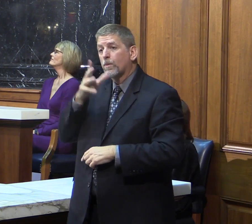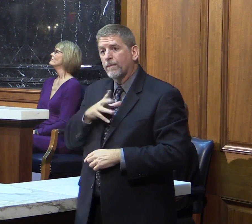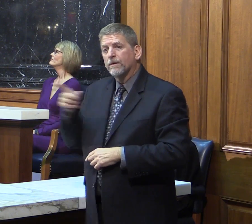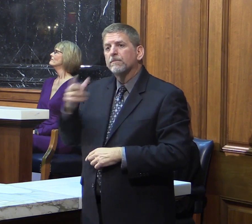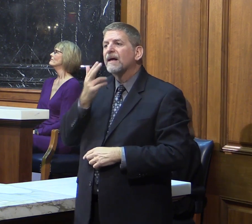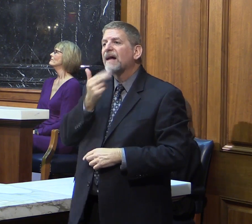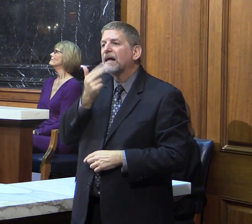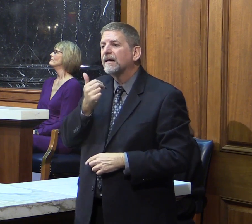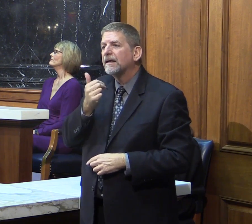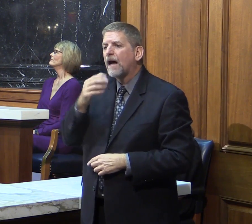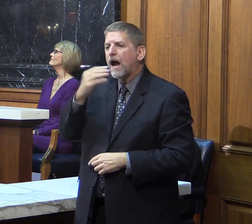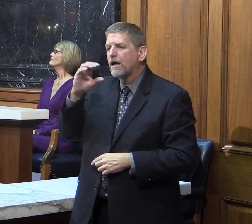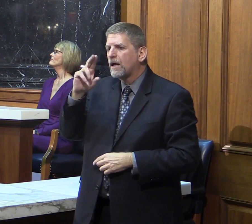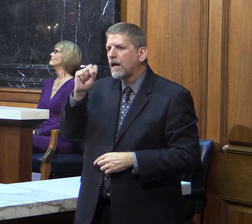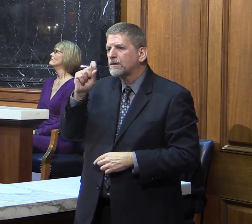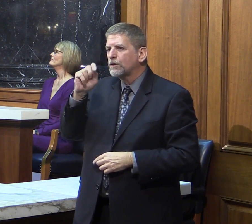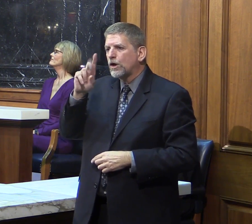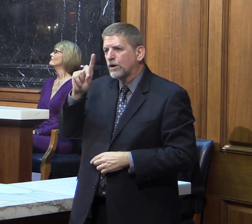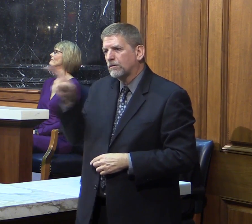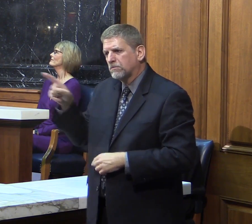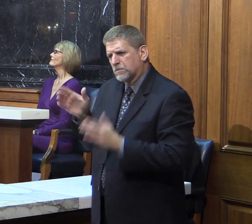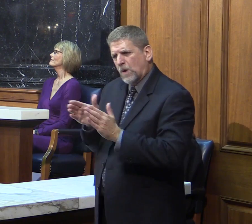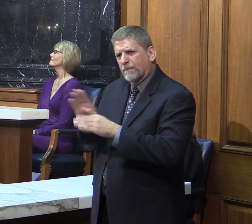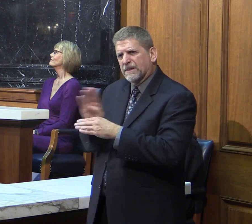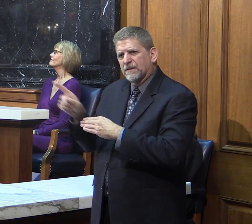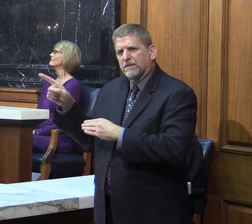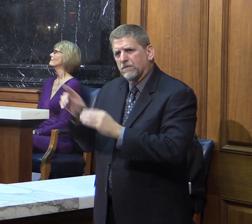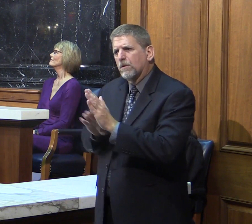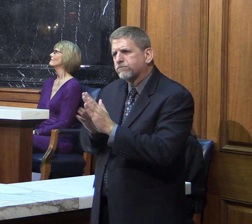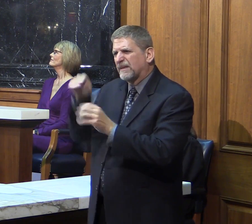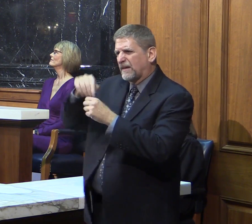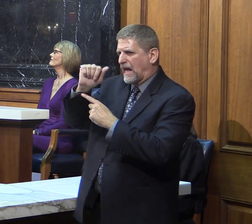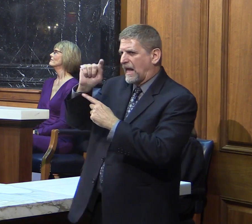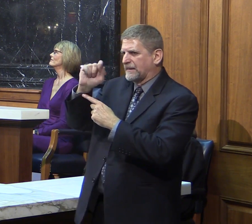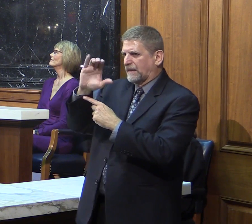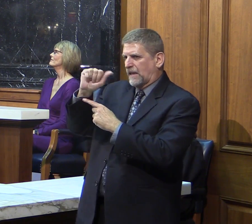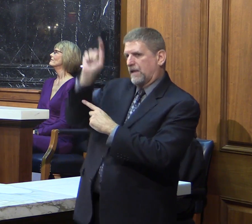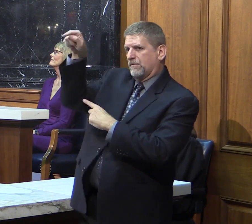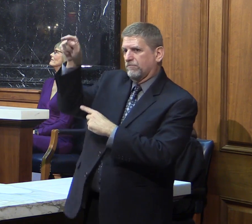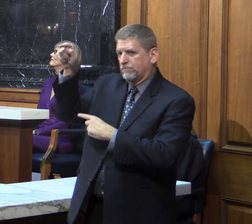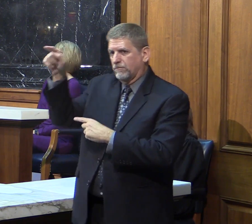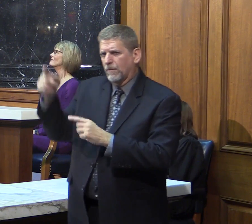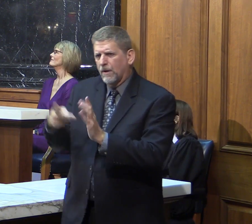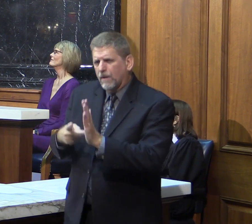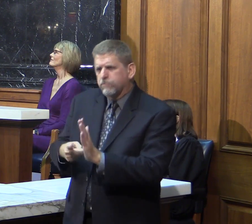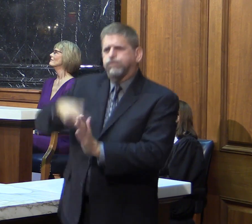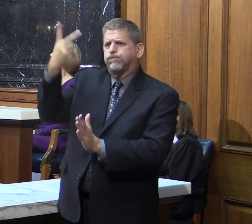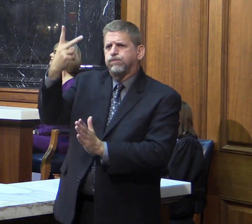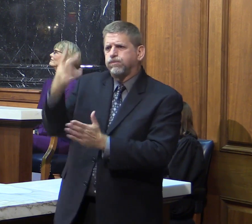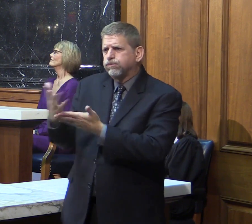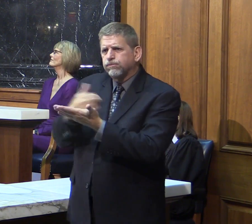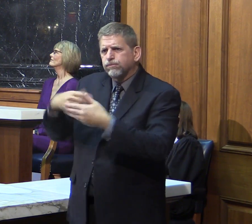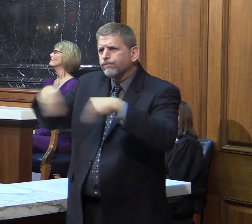in Attica. Reggie Jones started out working in a McDonald's, and he now owns 7